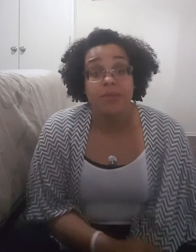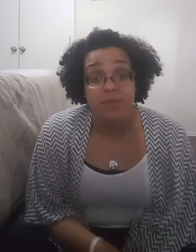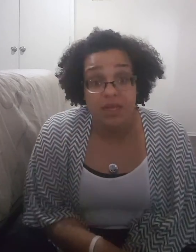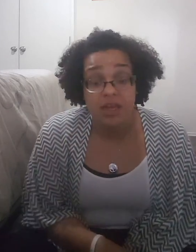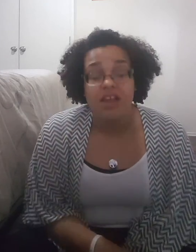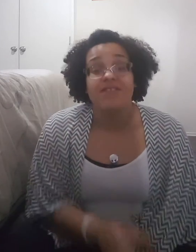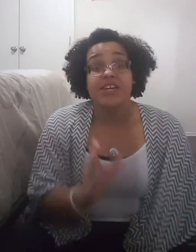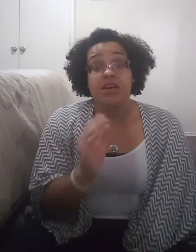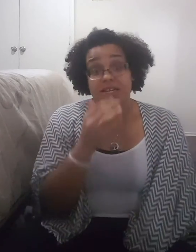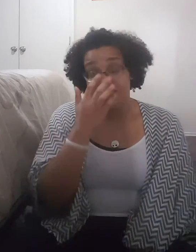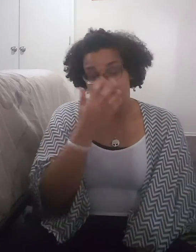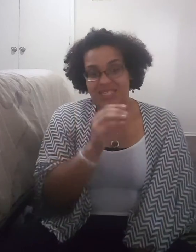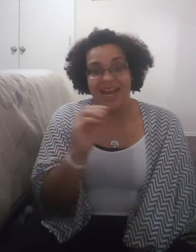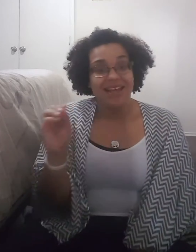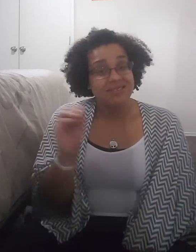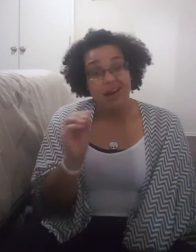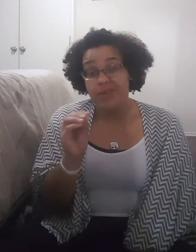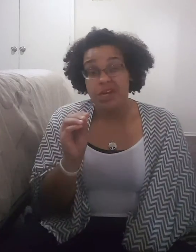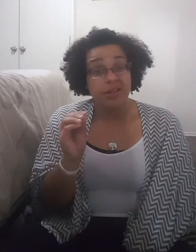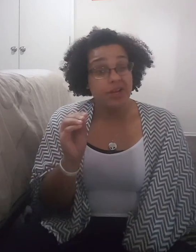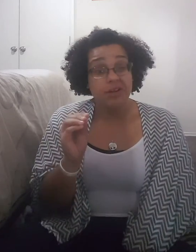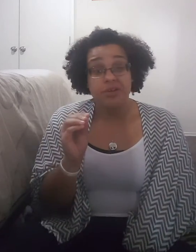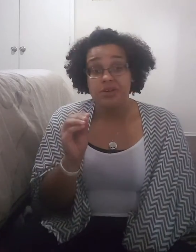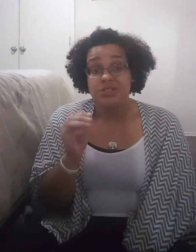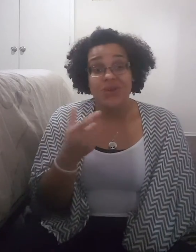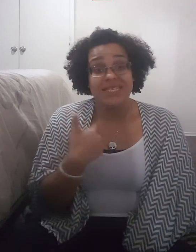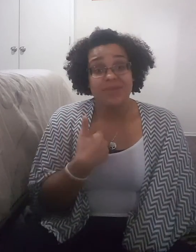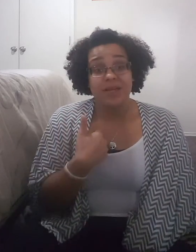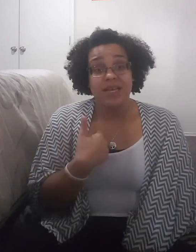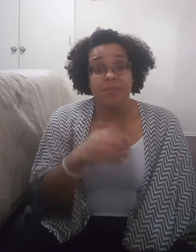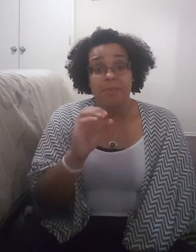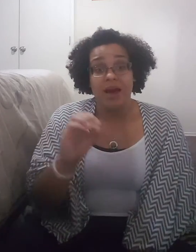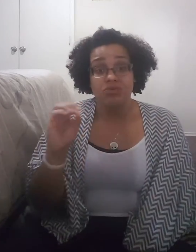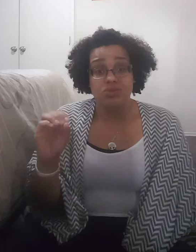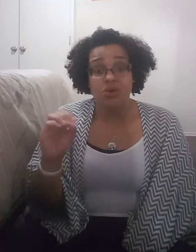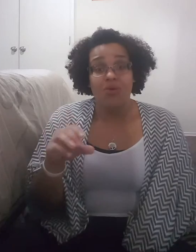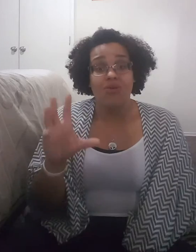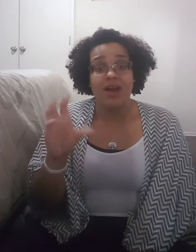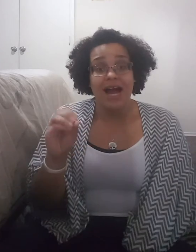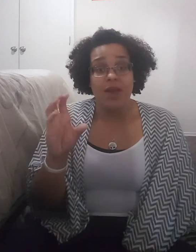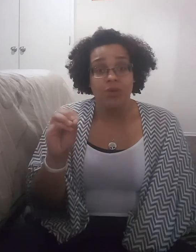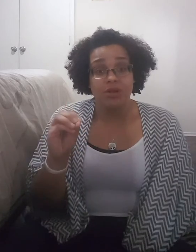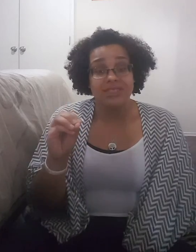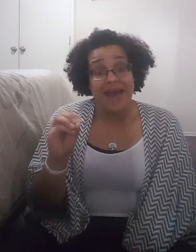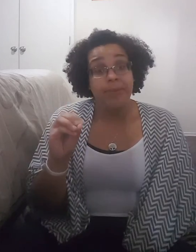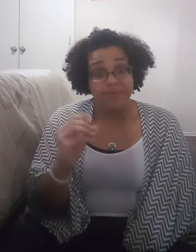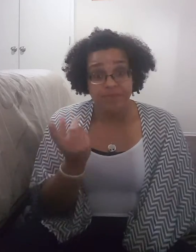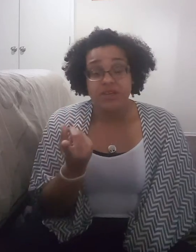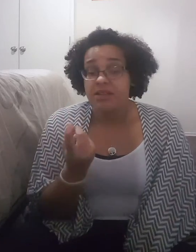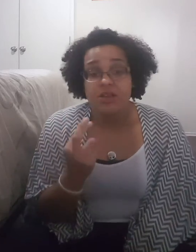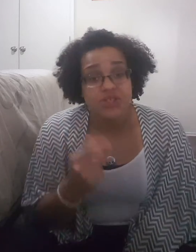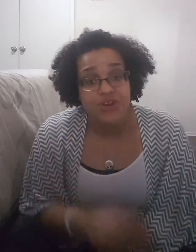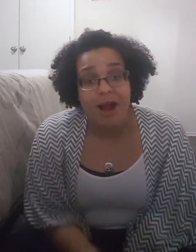to be very honest that the sliding is not very clear. So I typically bounce or I will tap. Those are your